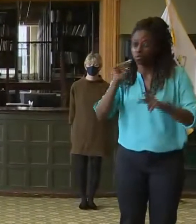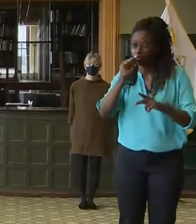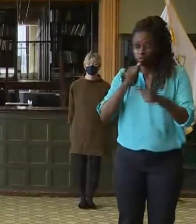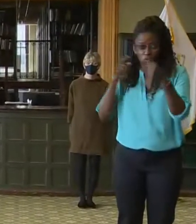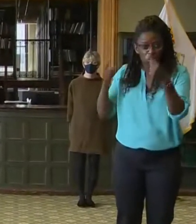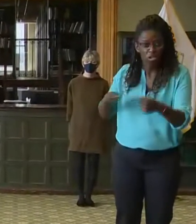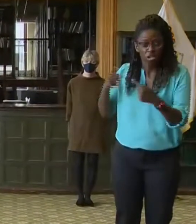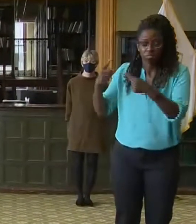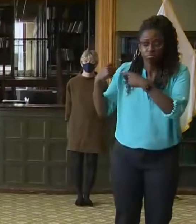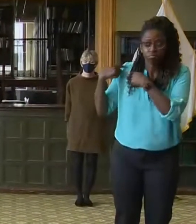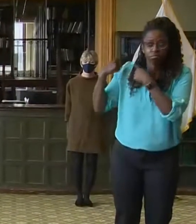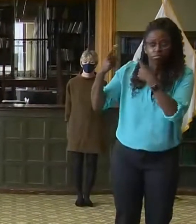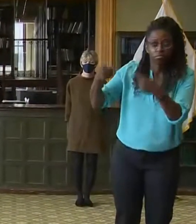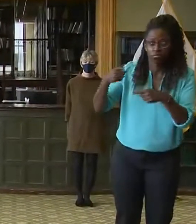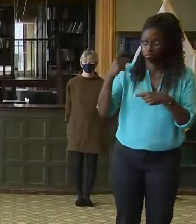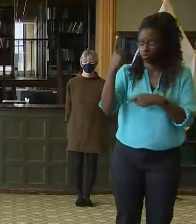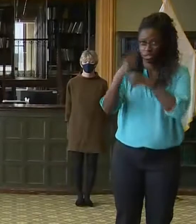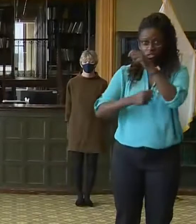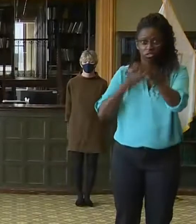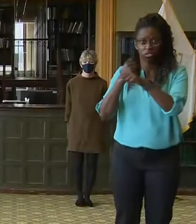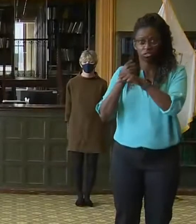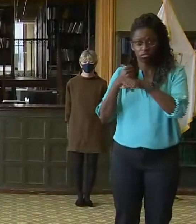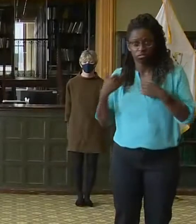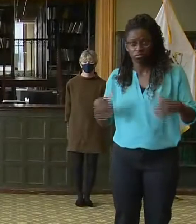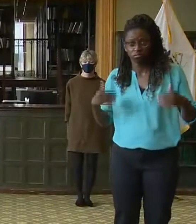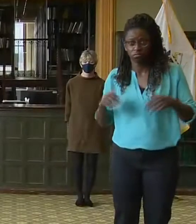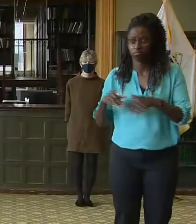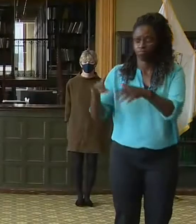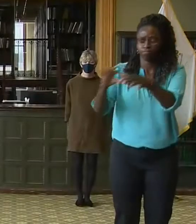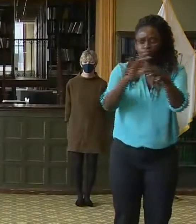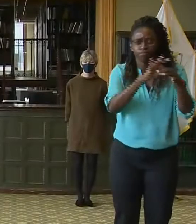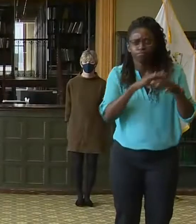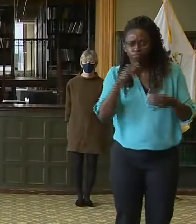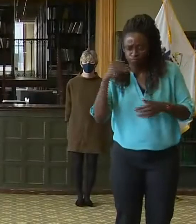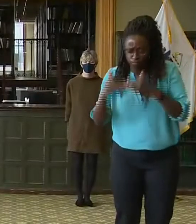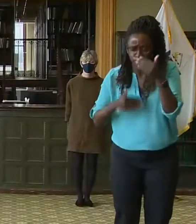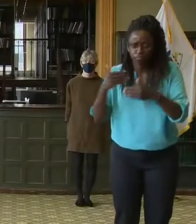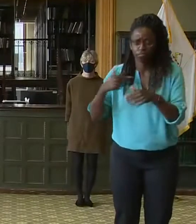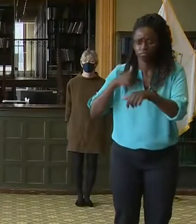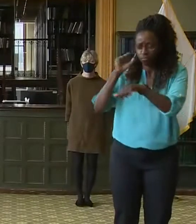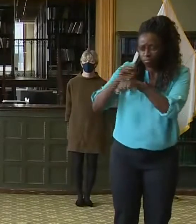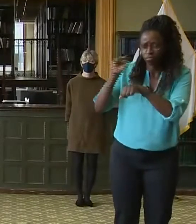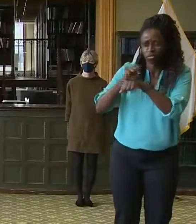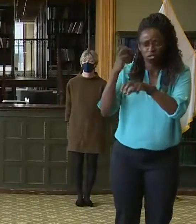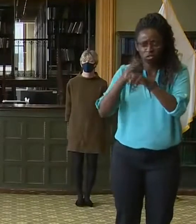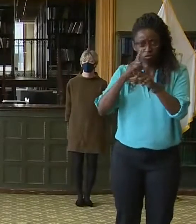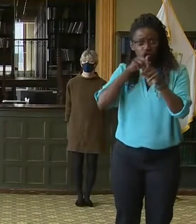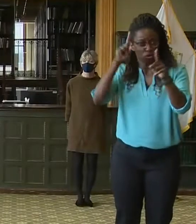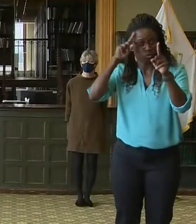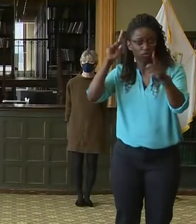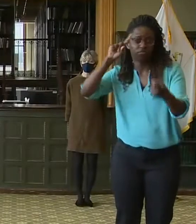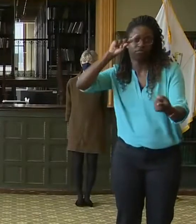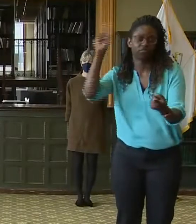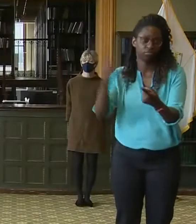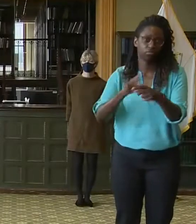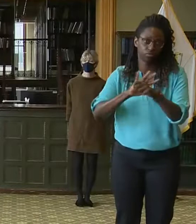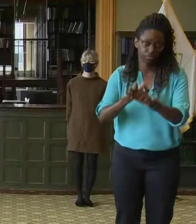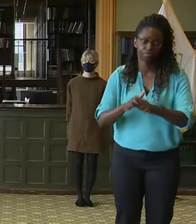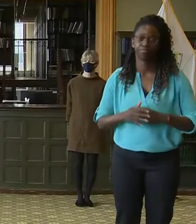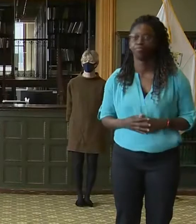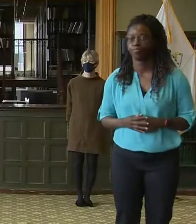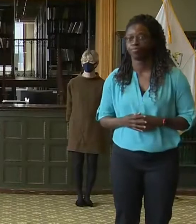done a spectacular job of putting COVID on the run. I want to start by thanking so many people here in Massachusetts for